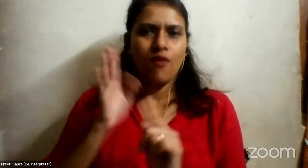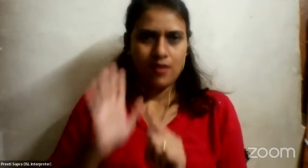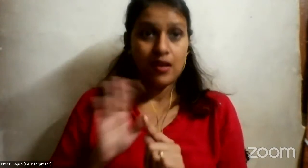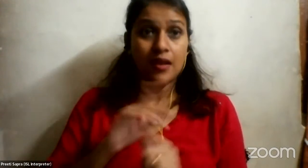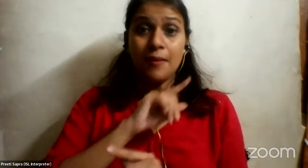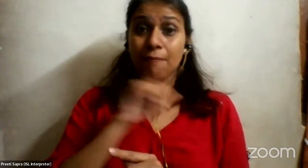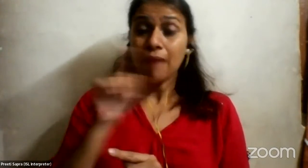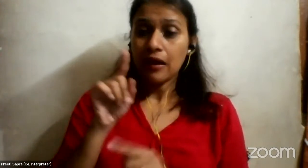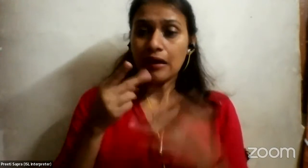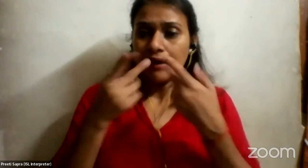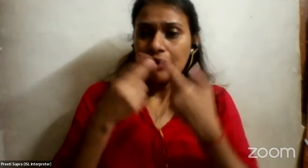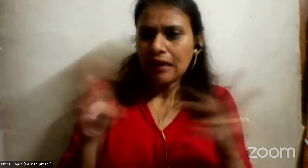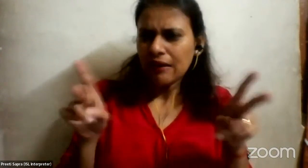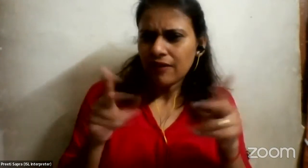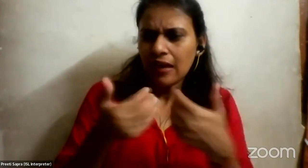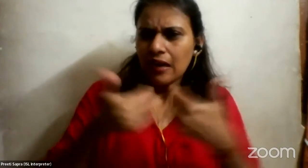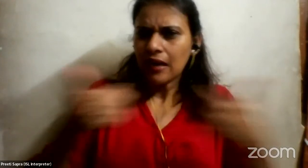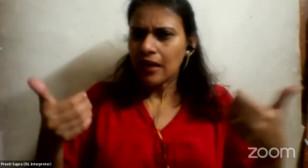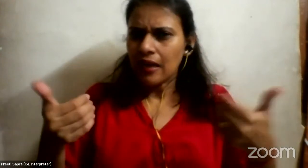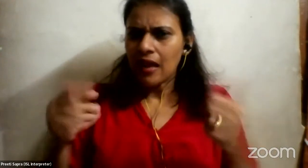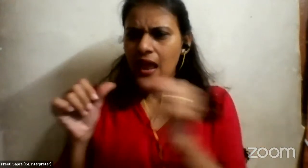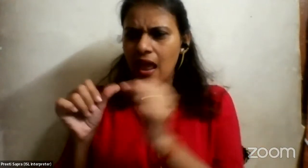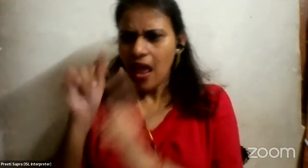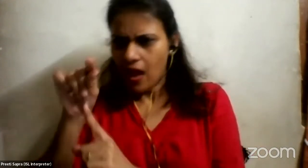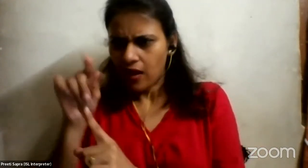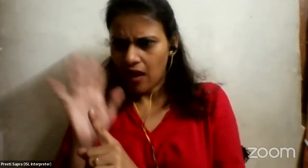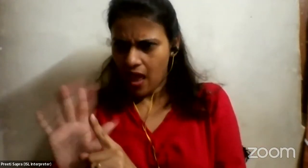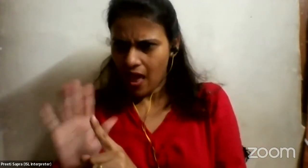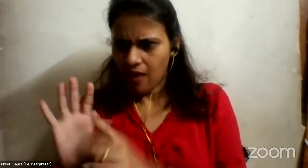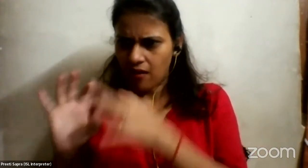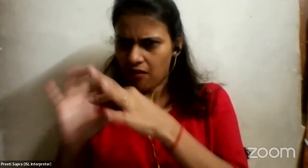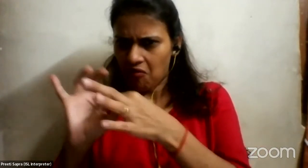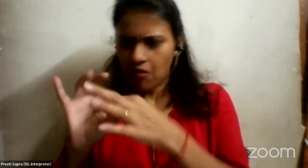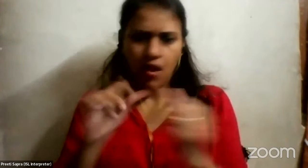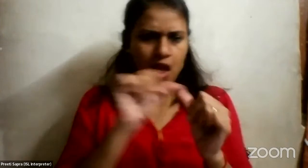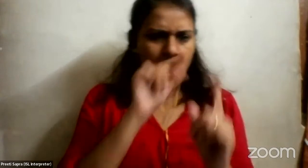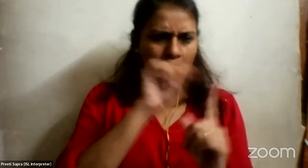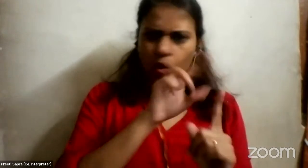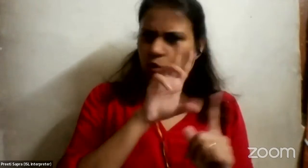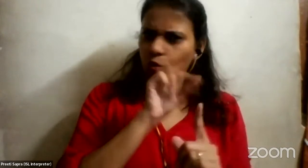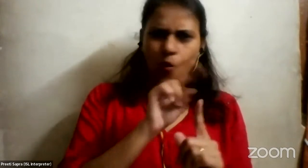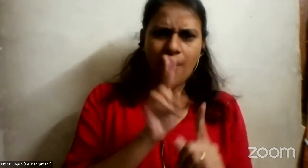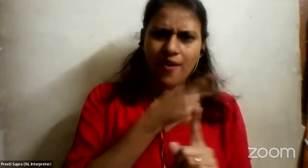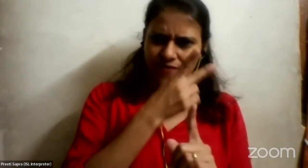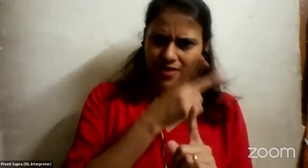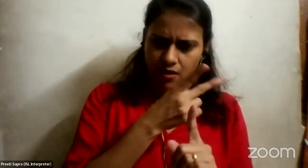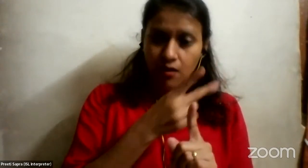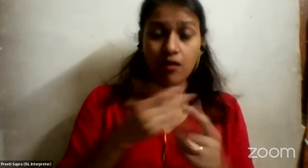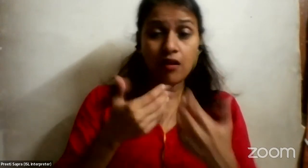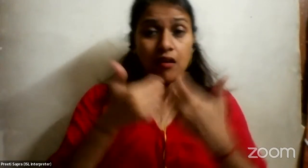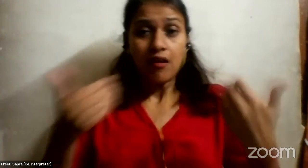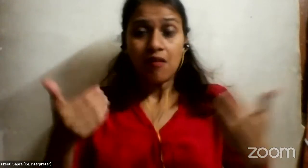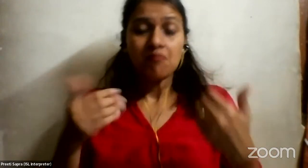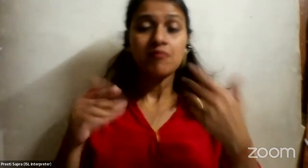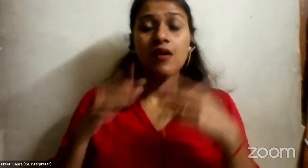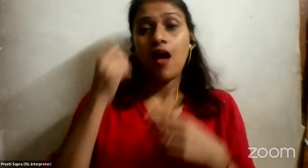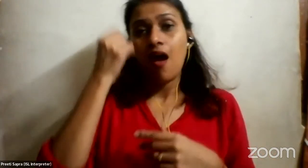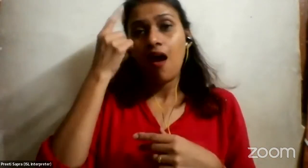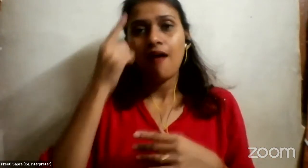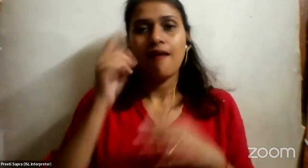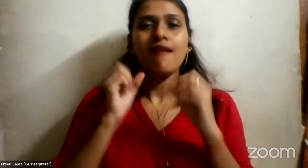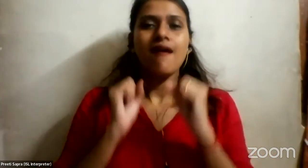to differentiate between what is AI and what is not AI, we are going to overall talk about regulating algorithms